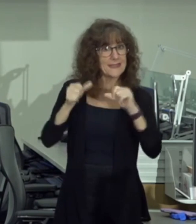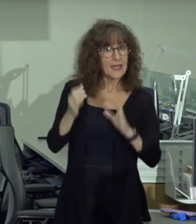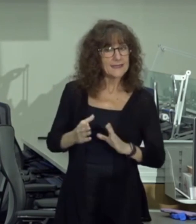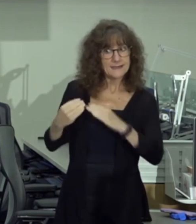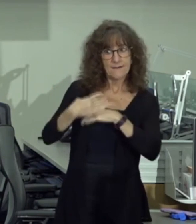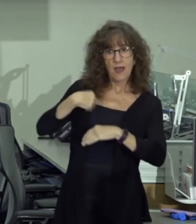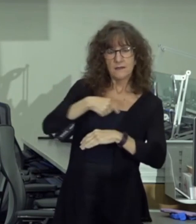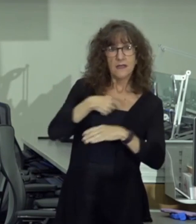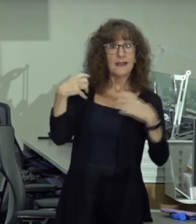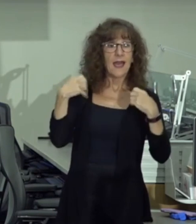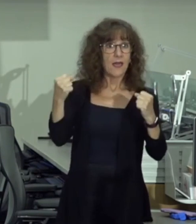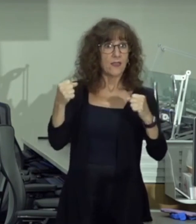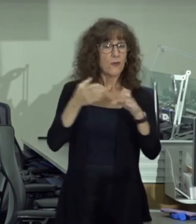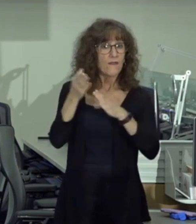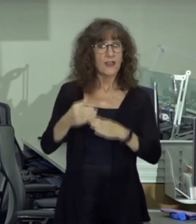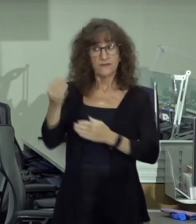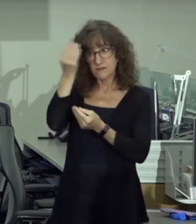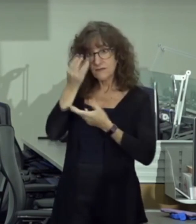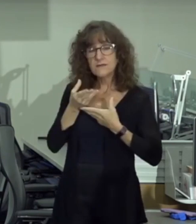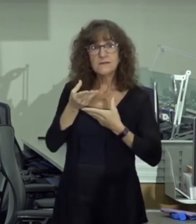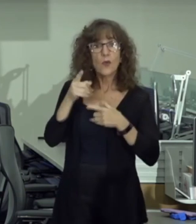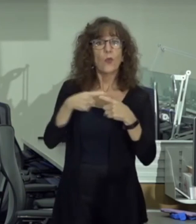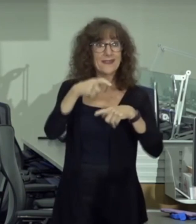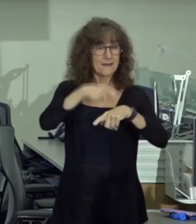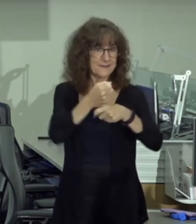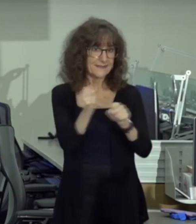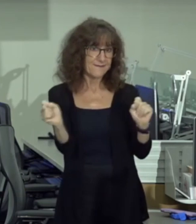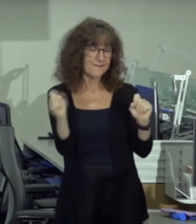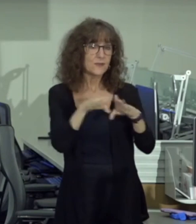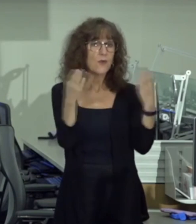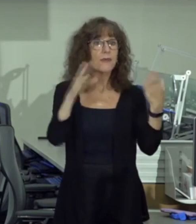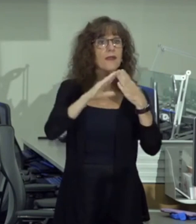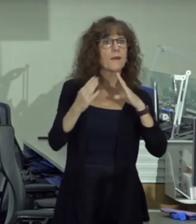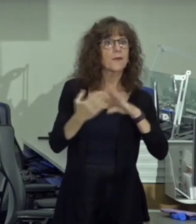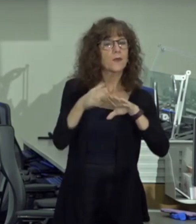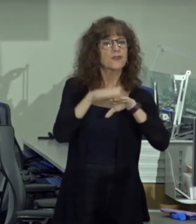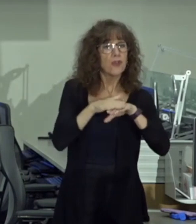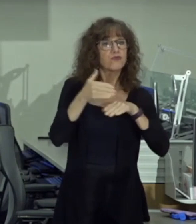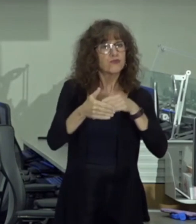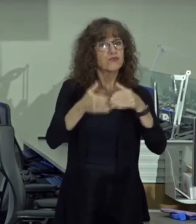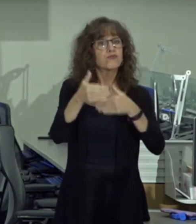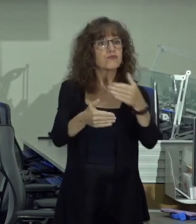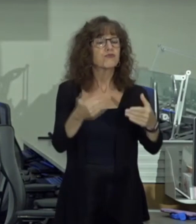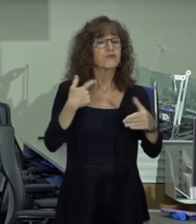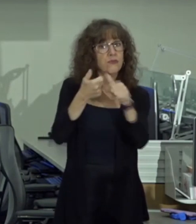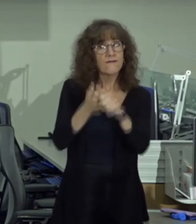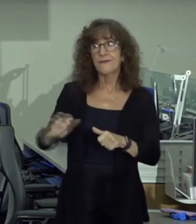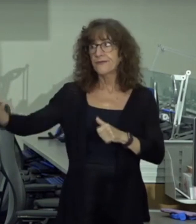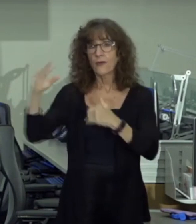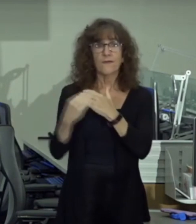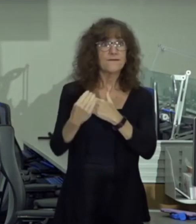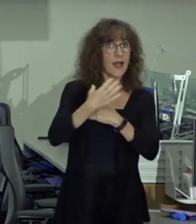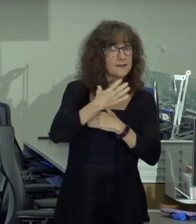health professionals who would tell us when it was safe to reopen our community in a gradual and incremental way. We have followed their